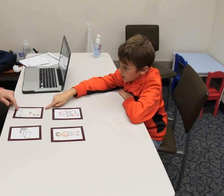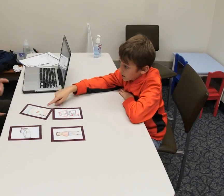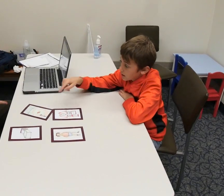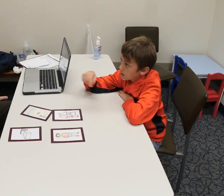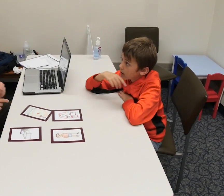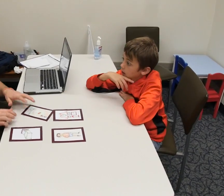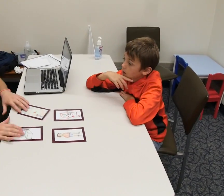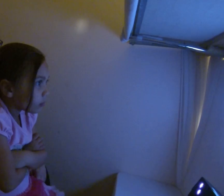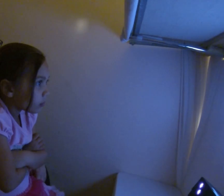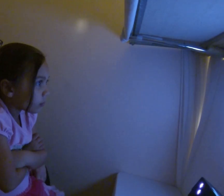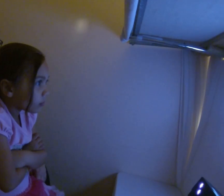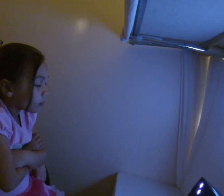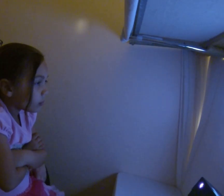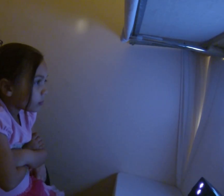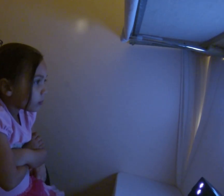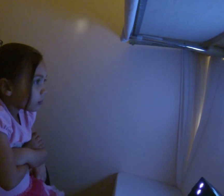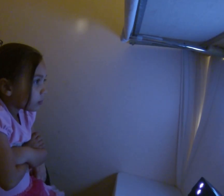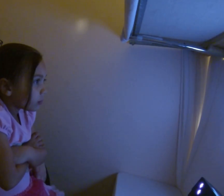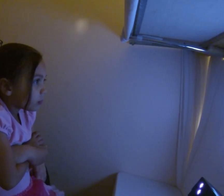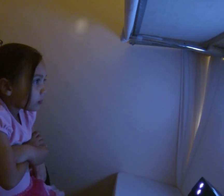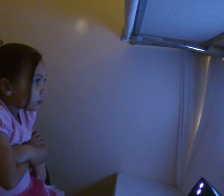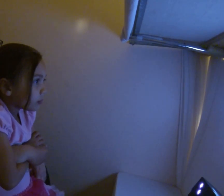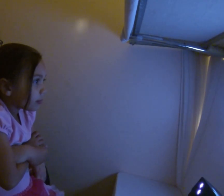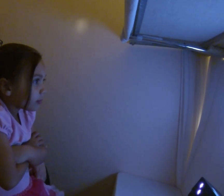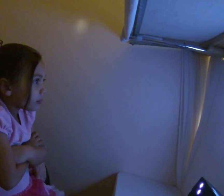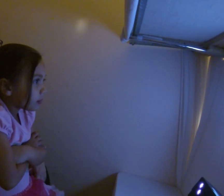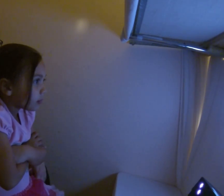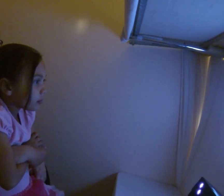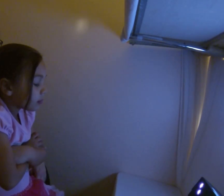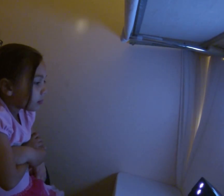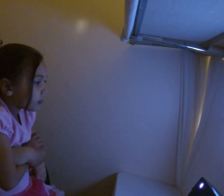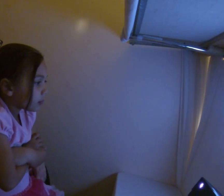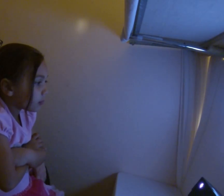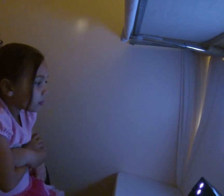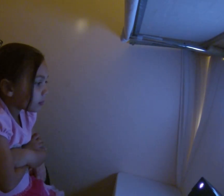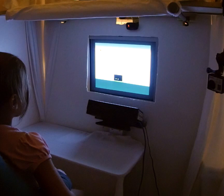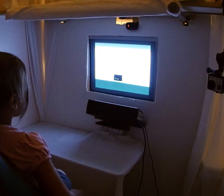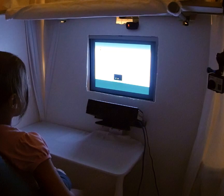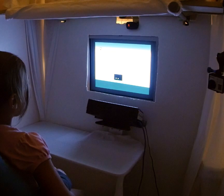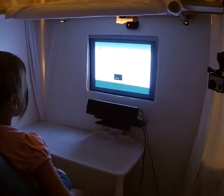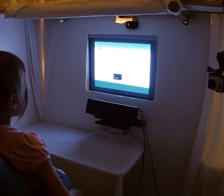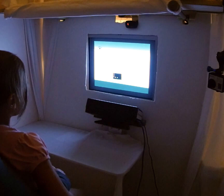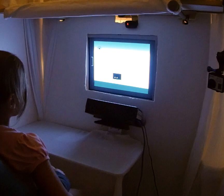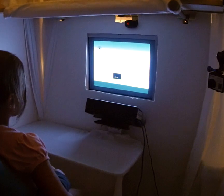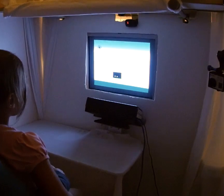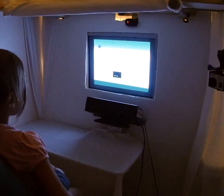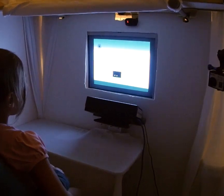Diego are putting kids like five-year-old Julia, who is deaf, to the test. RAYNE